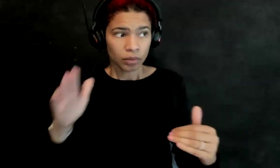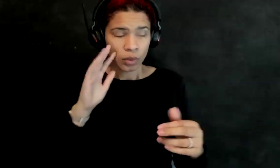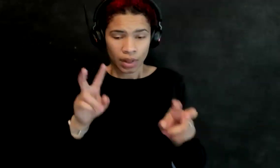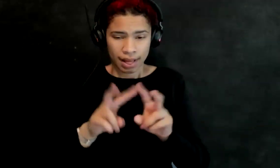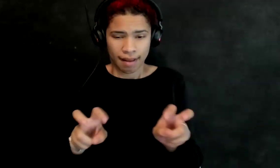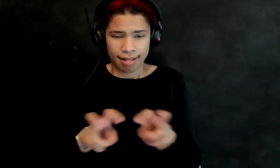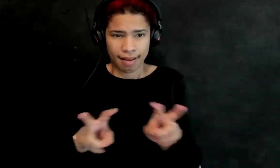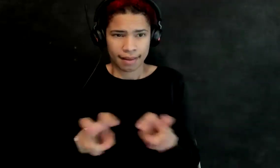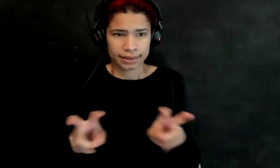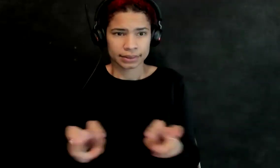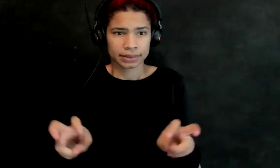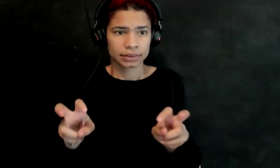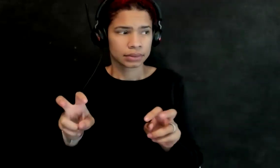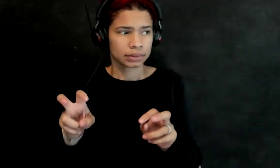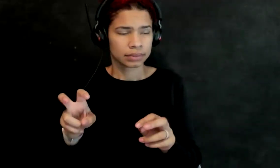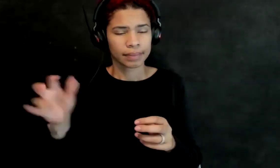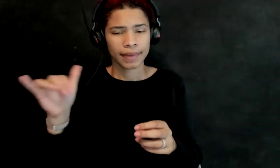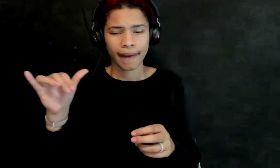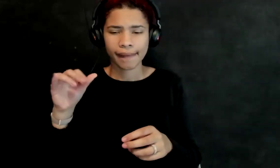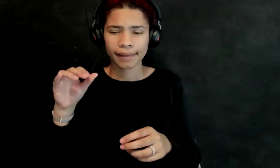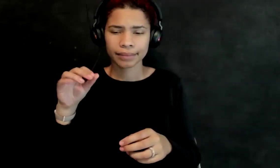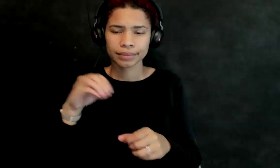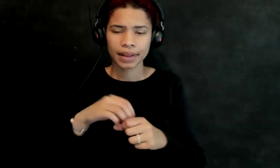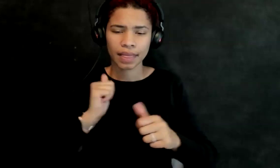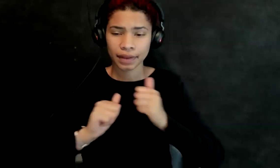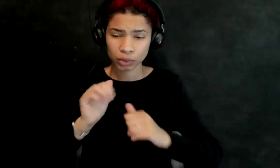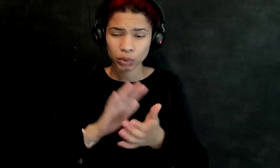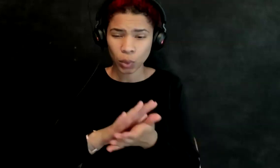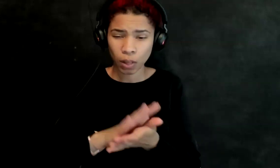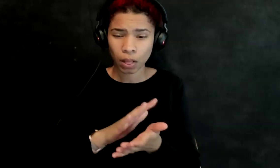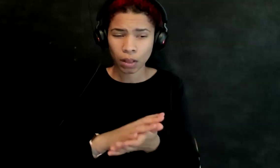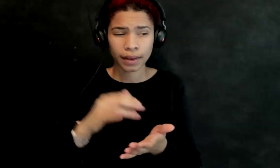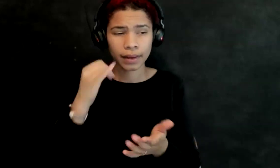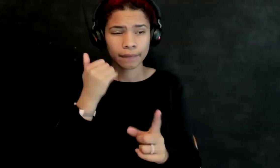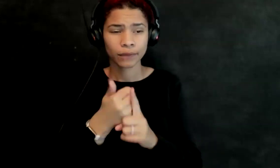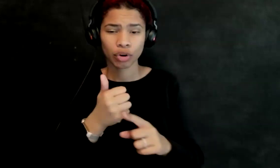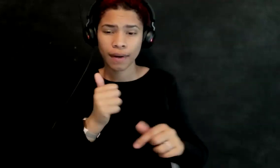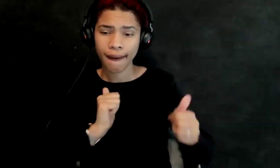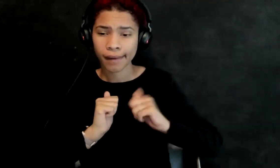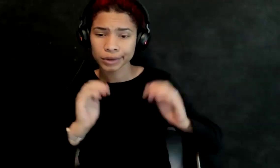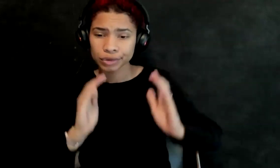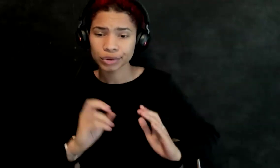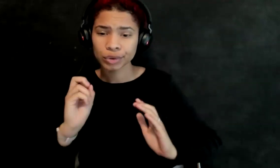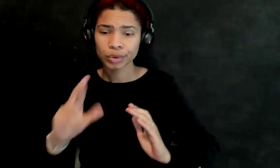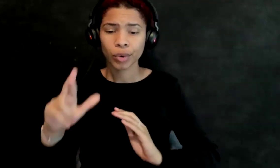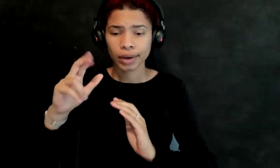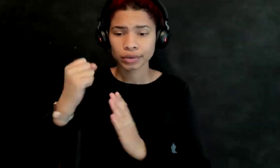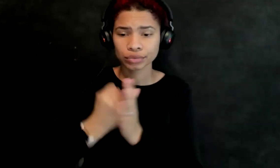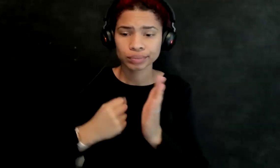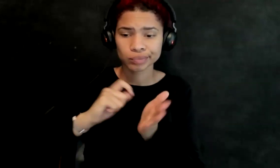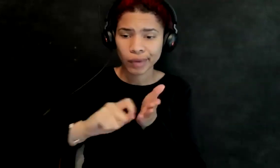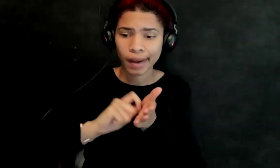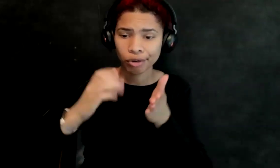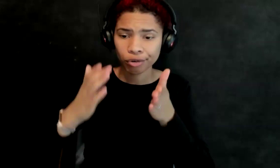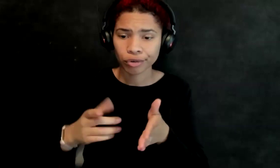to, like if you were in theater school and you were either an actor or a playwright and you were developing an